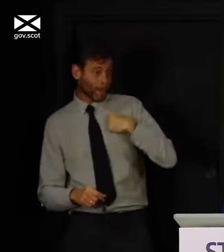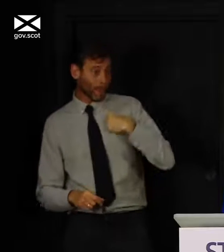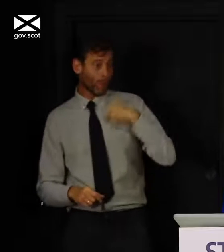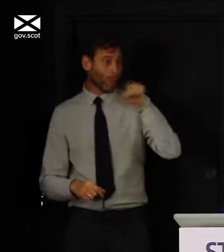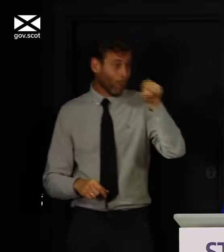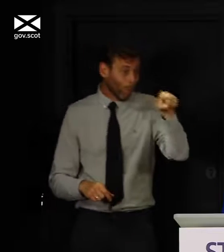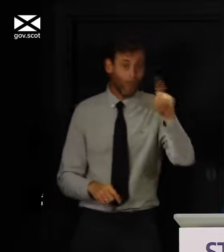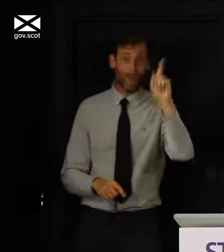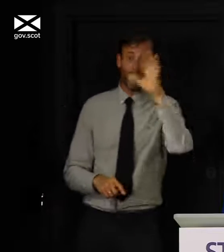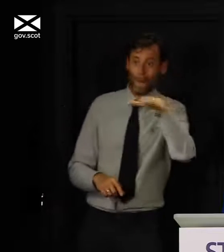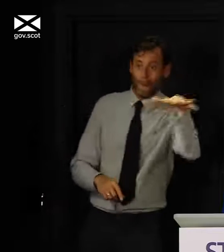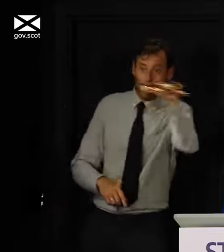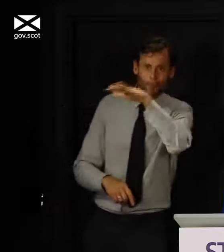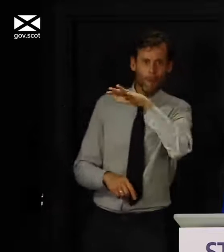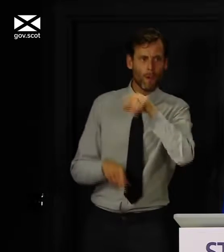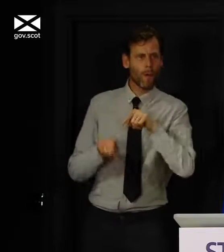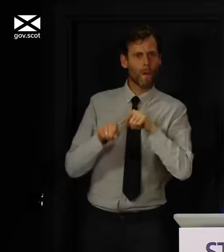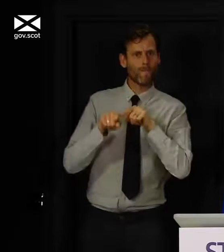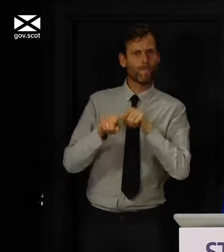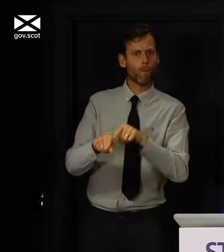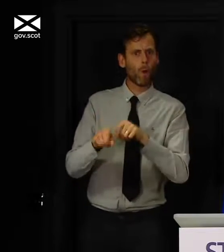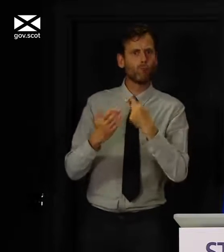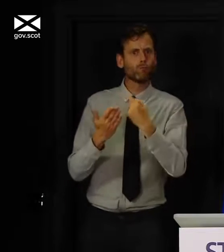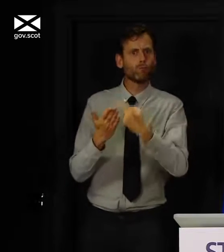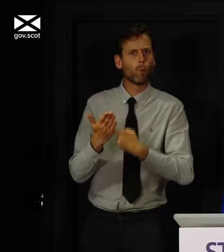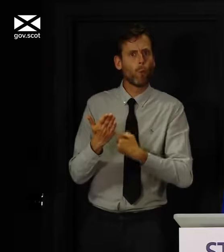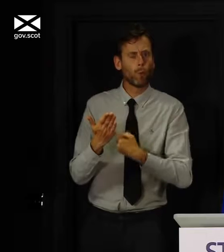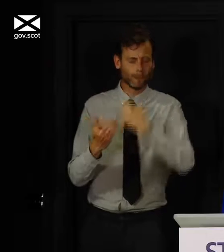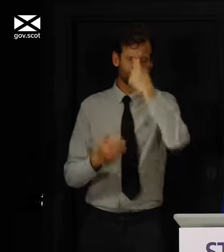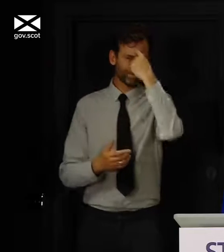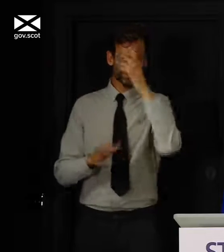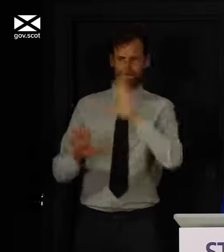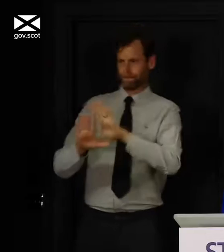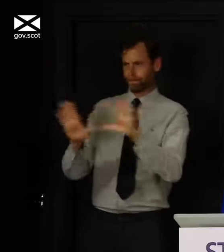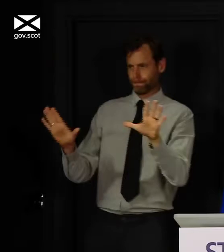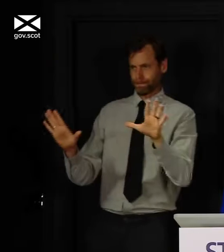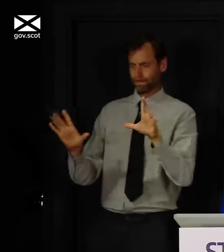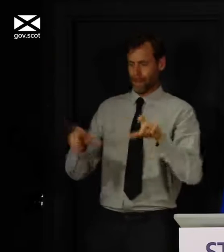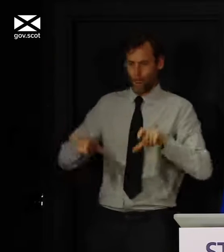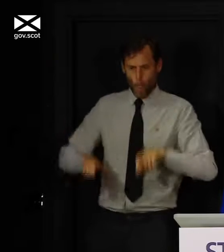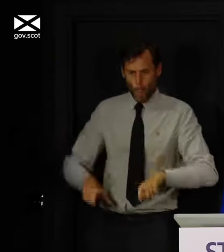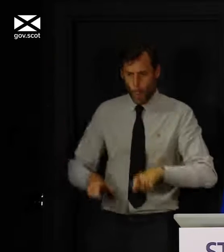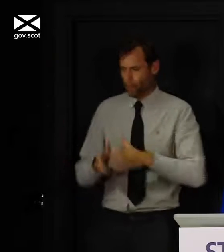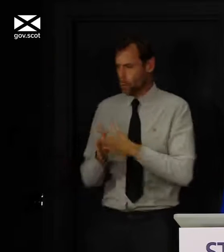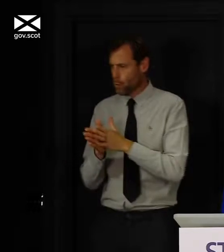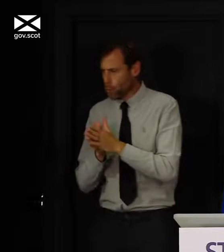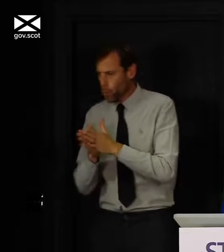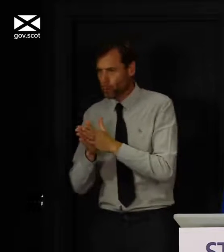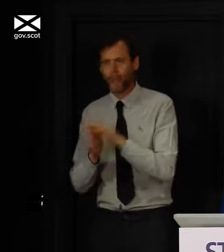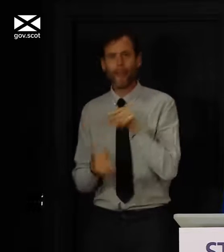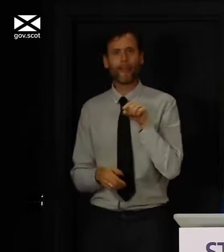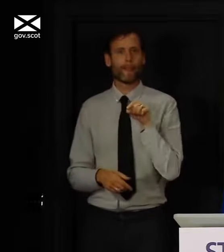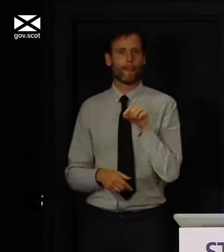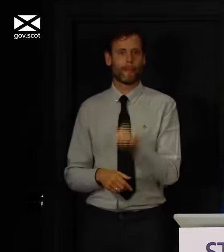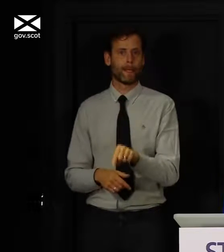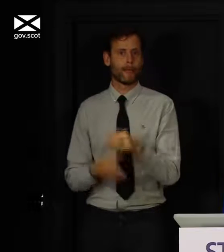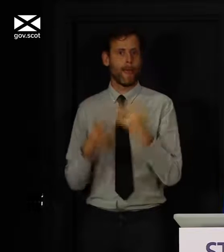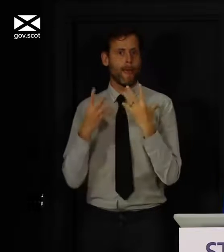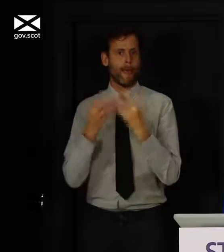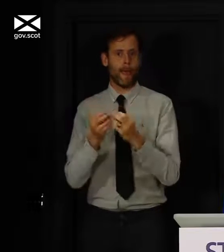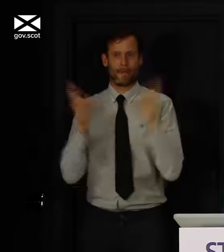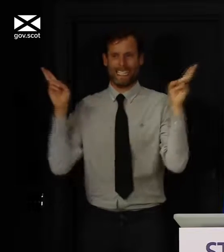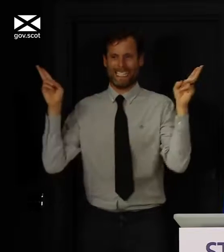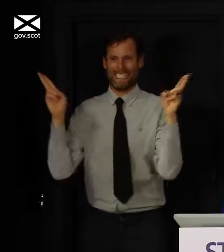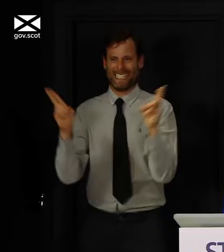public, by abiding by the restrictions around lockdown, have secured progress in how